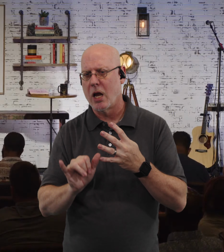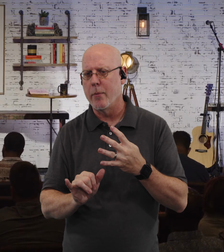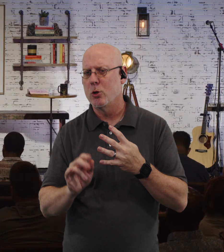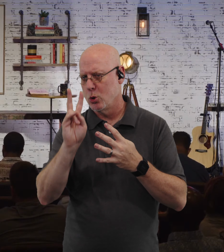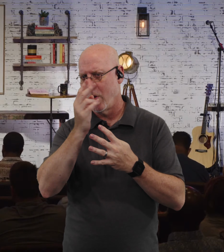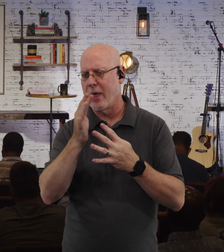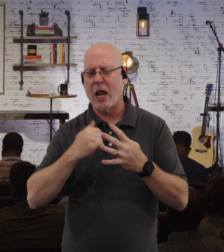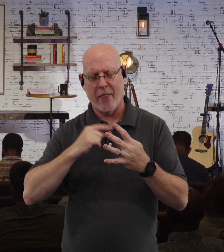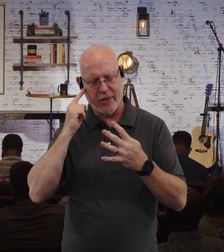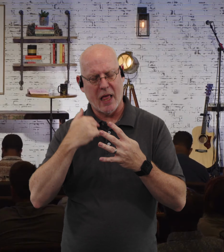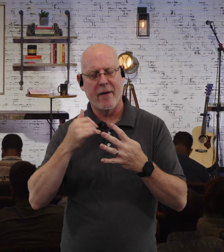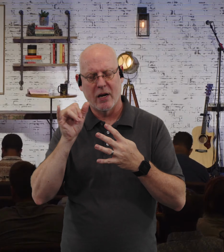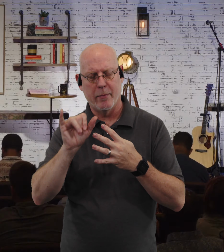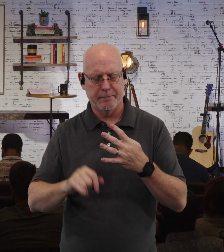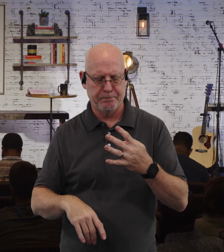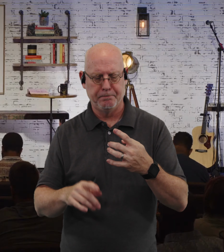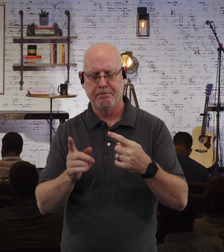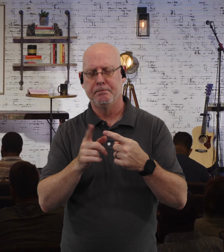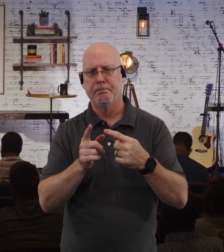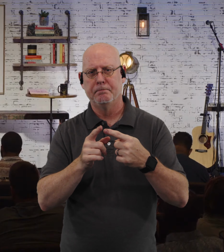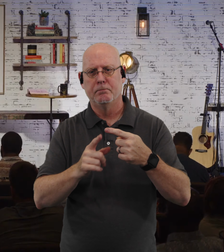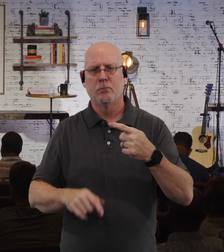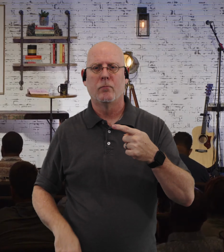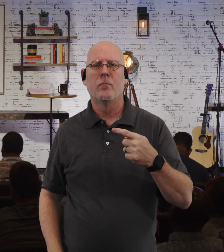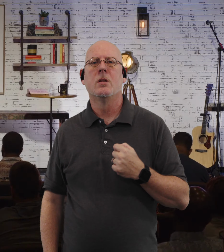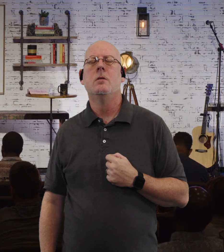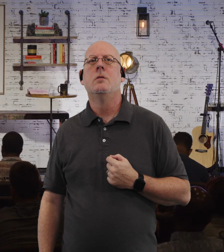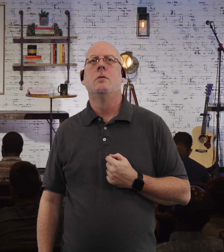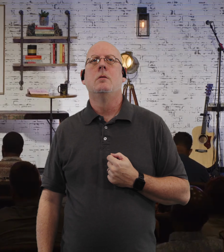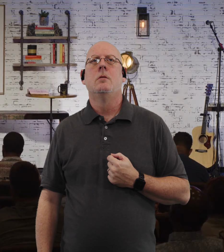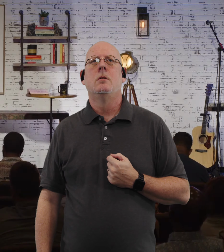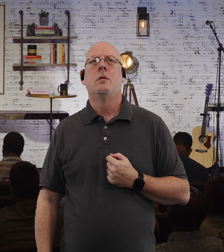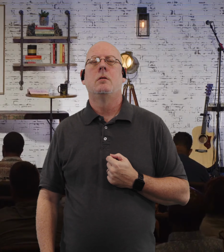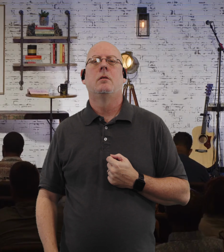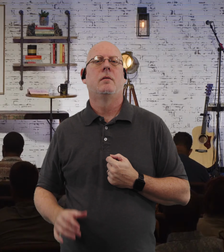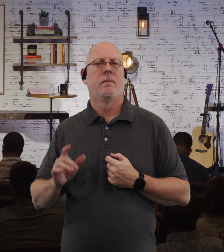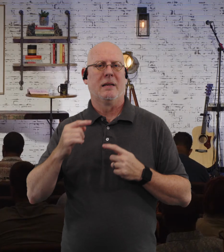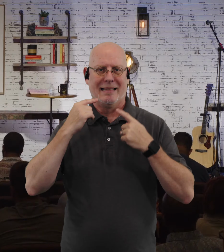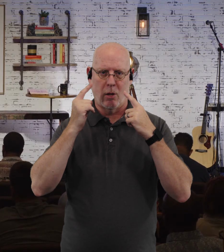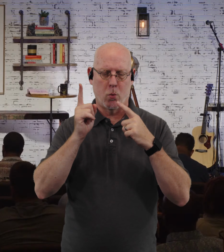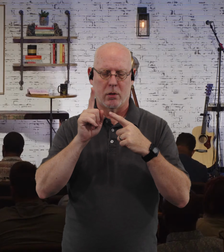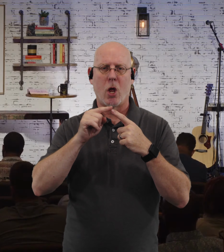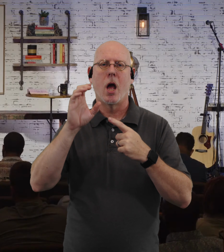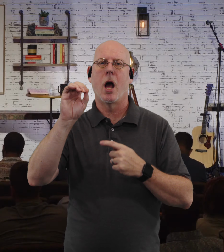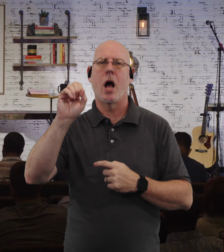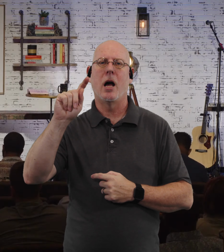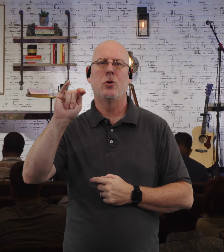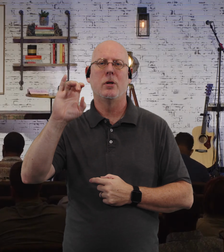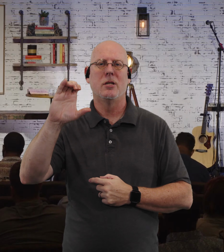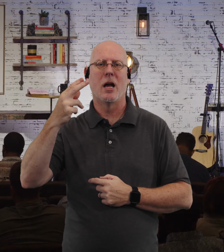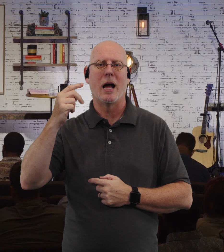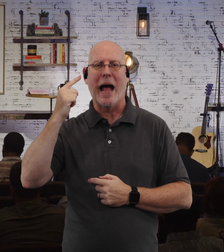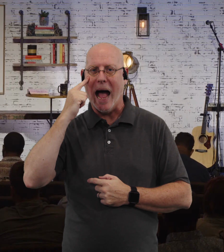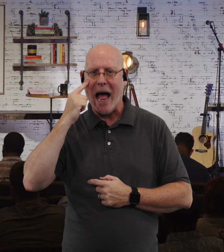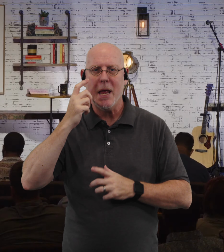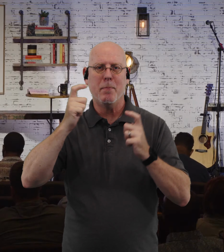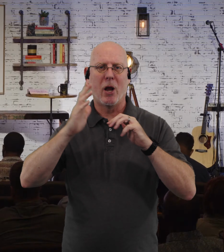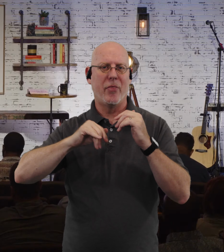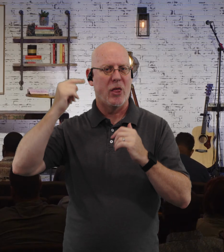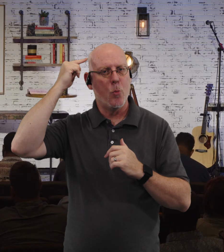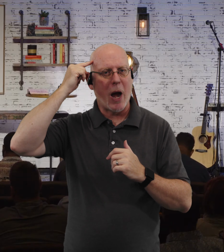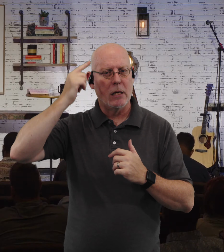common. There's two things I believe they have in common. Ready? Here we go. Declaration number one. An ostrich eye is bigger than an ostrich